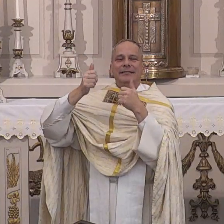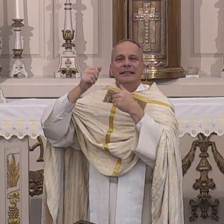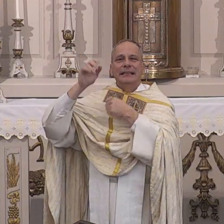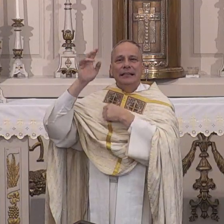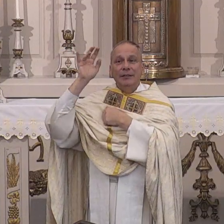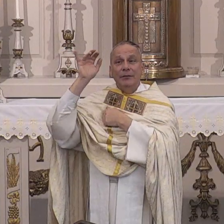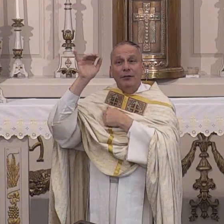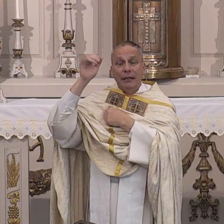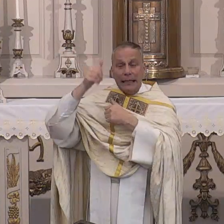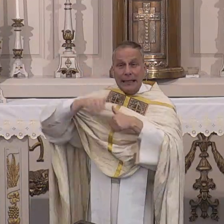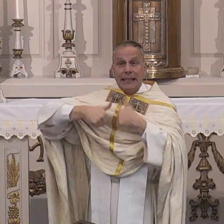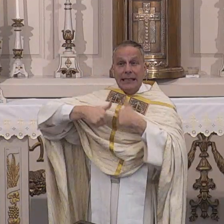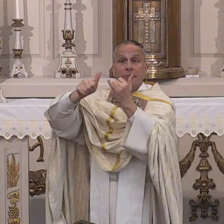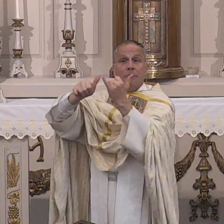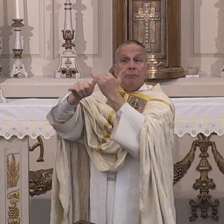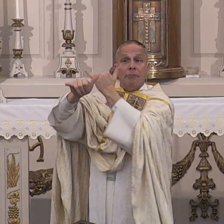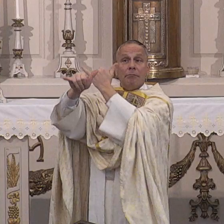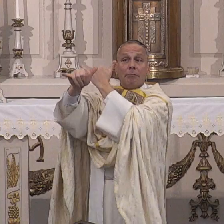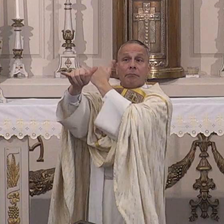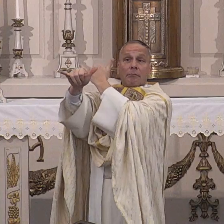He's ever living,